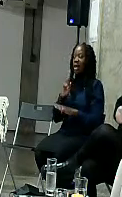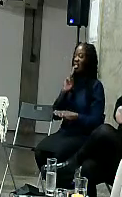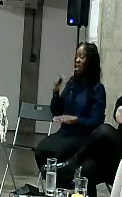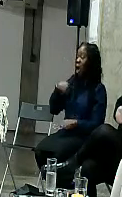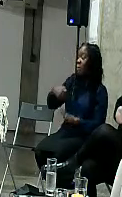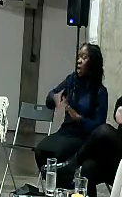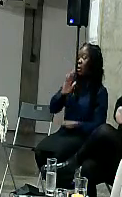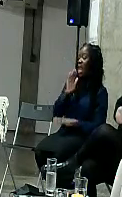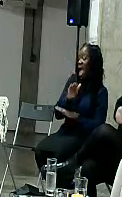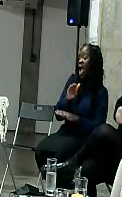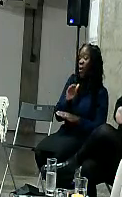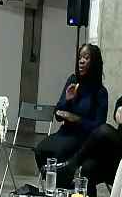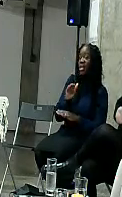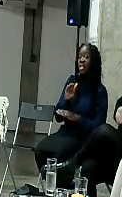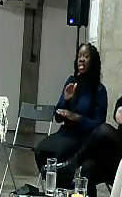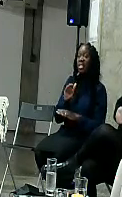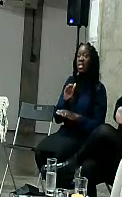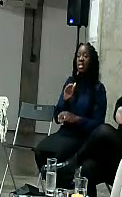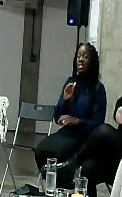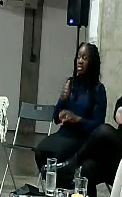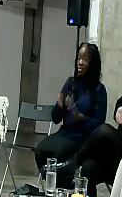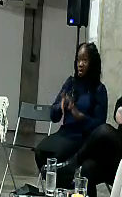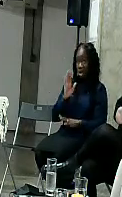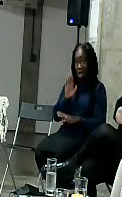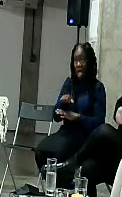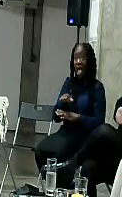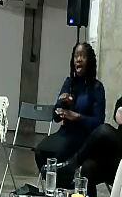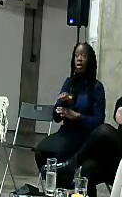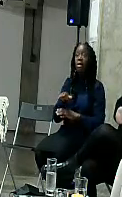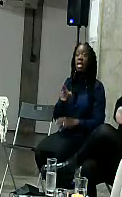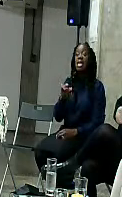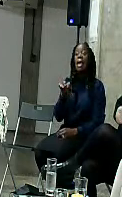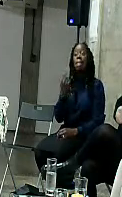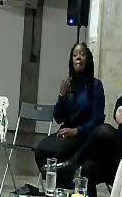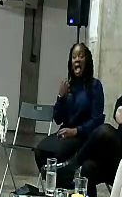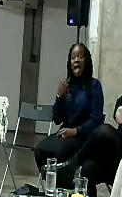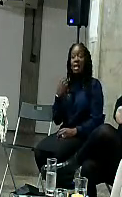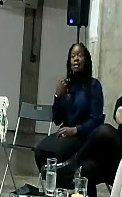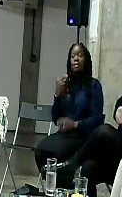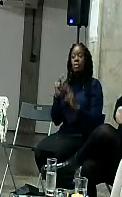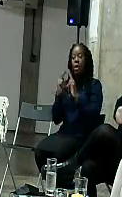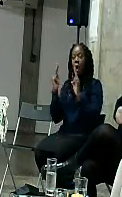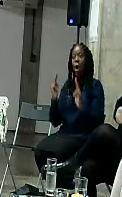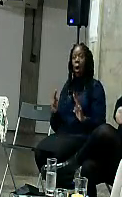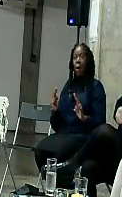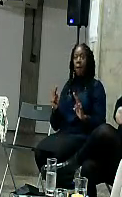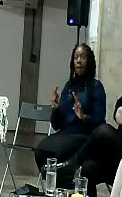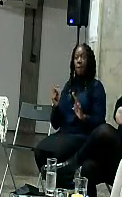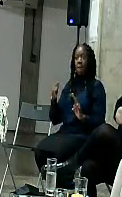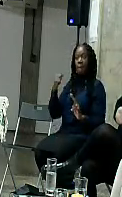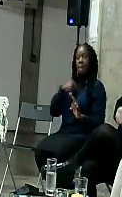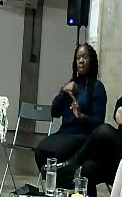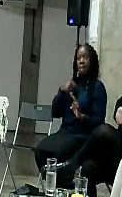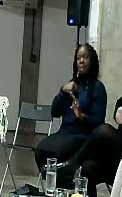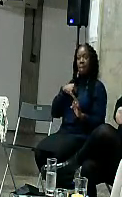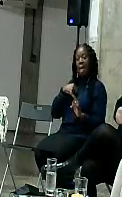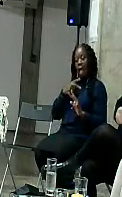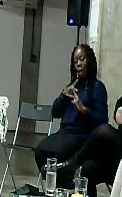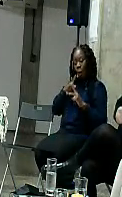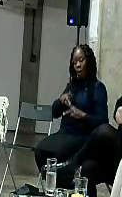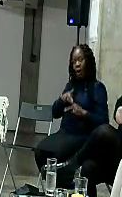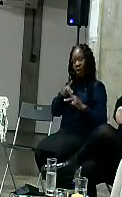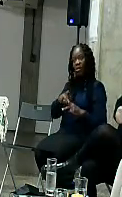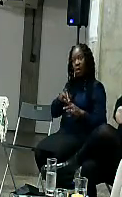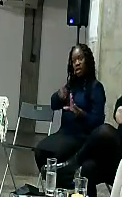out. And he went out, came back, and I was nursing my youngest grandson. So